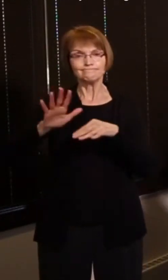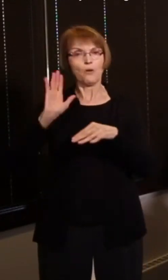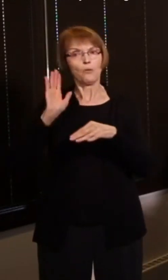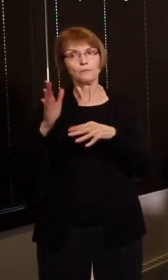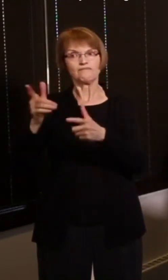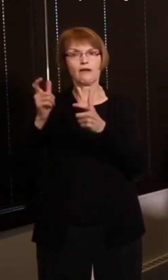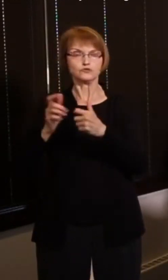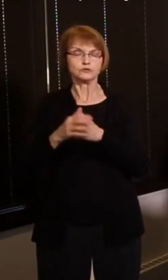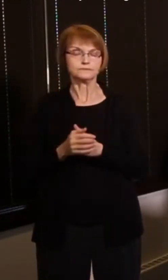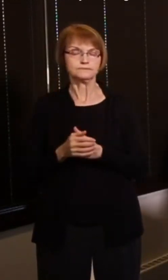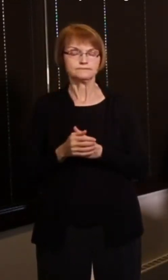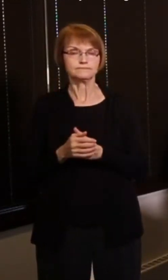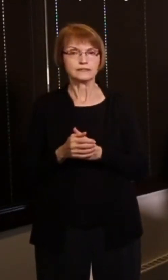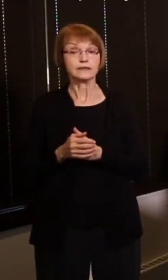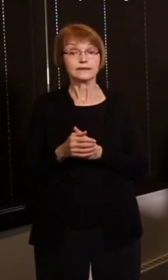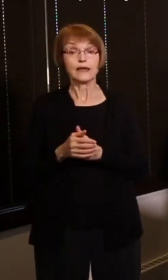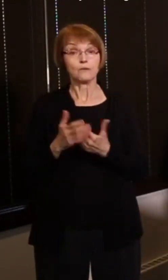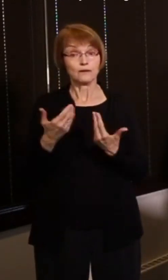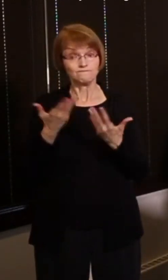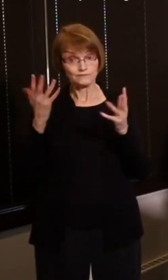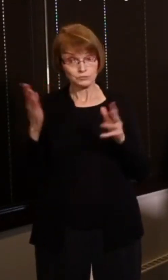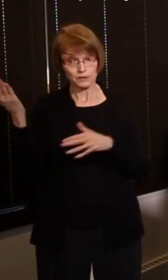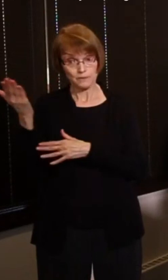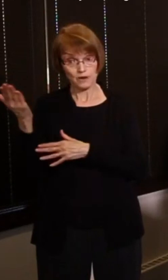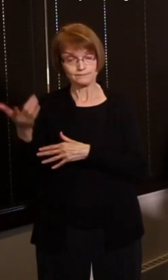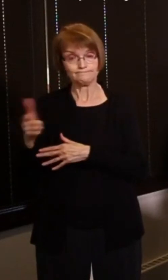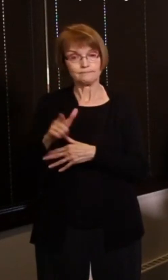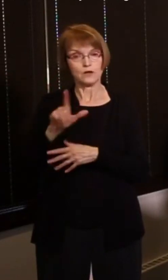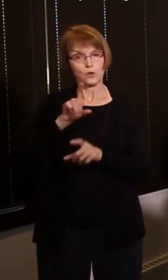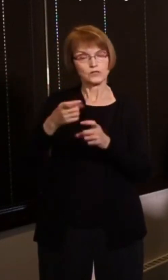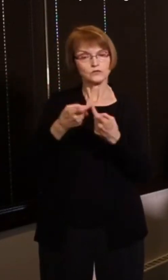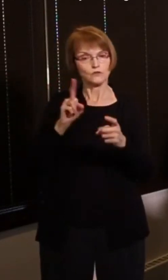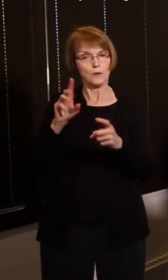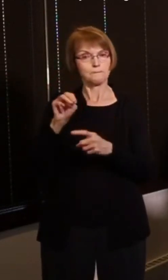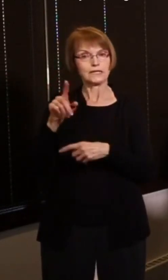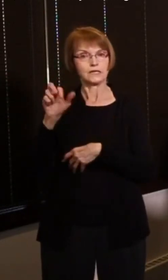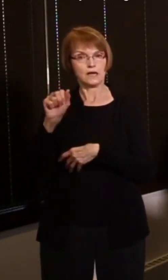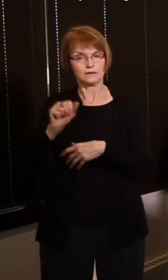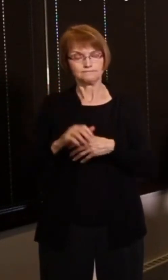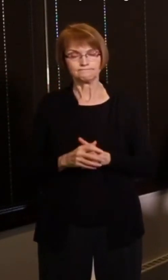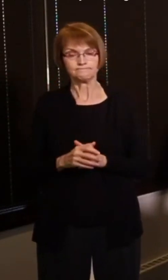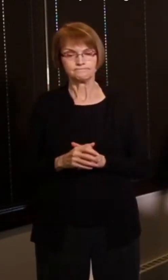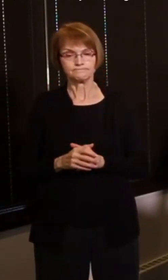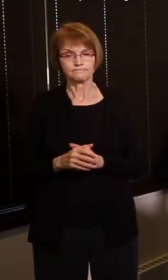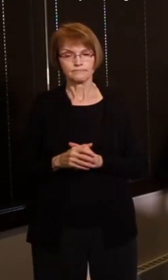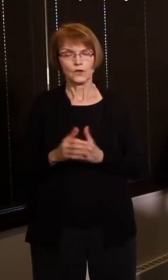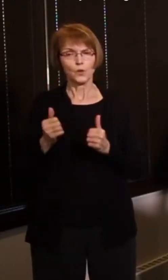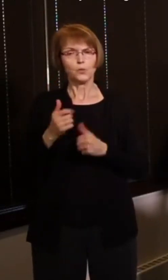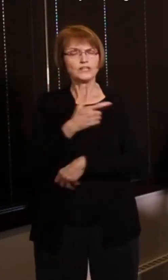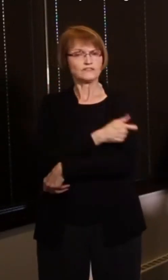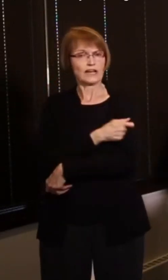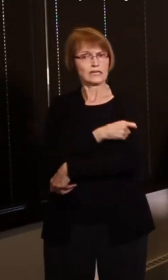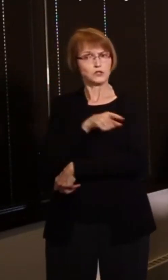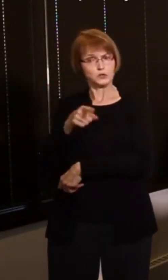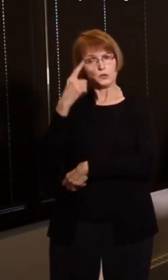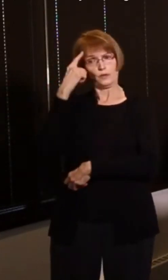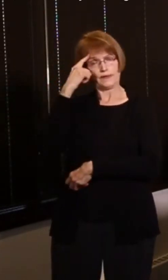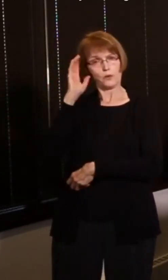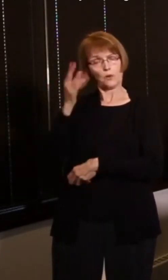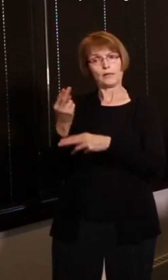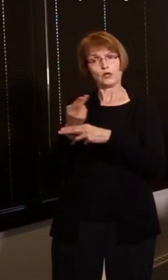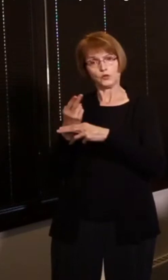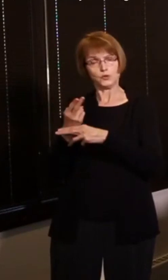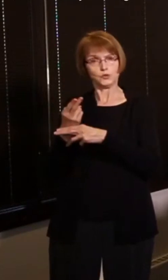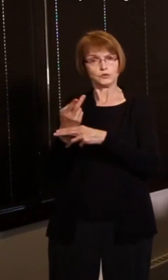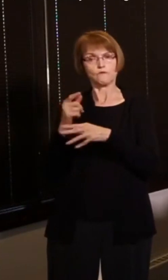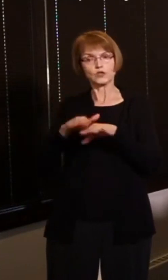So with that, I'll conclude my remarks and we'll take some questions from the media. Which vaccine do you think will be used on